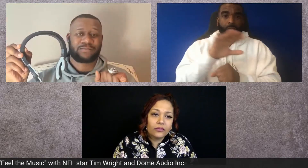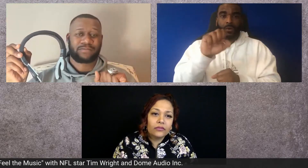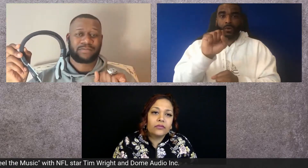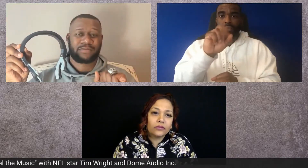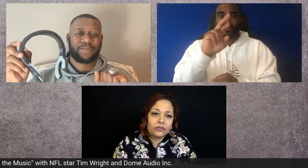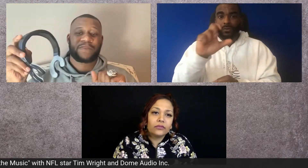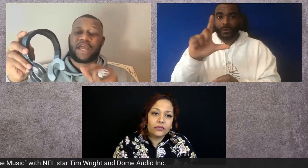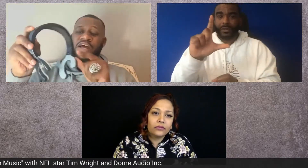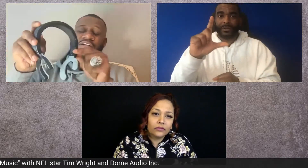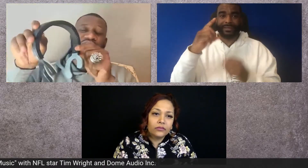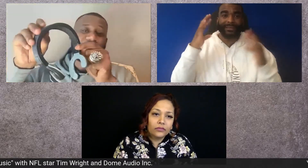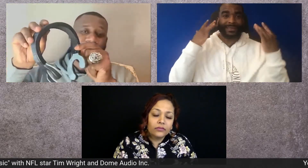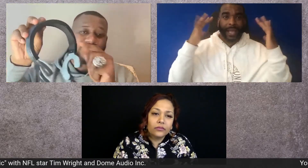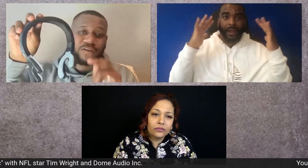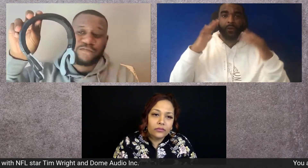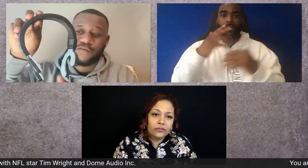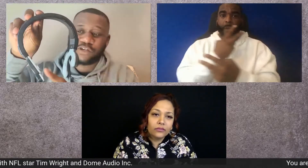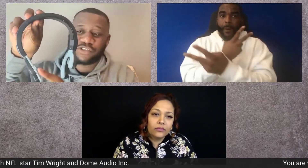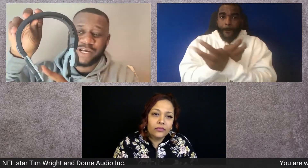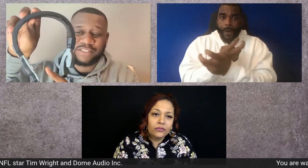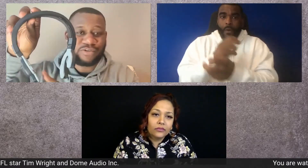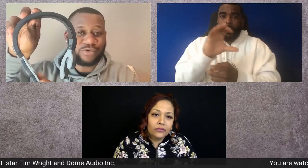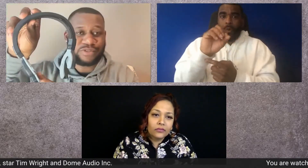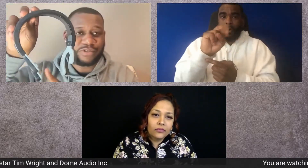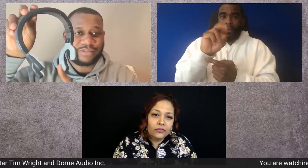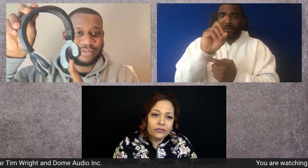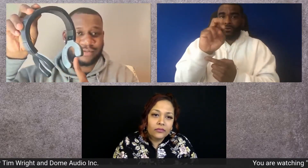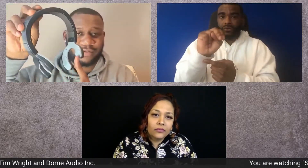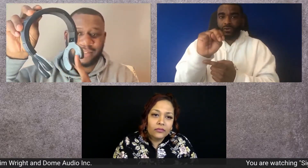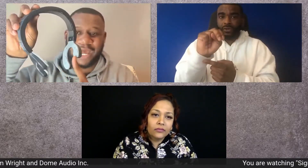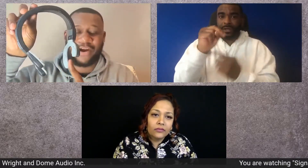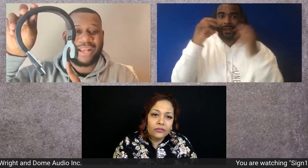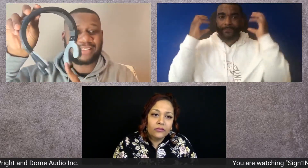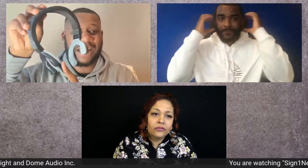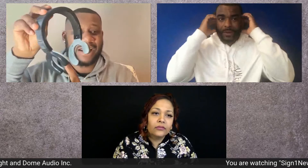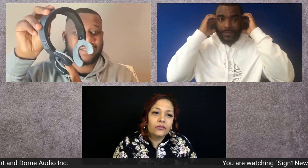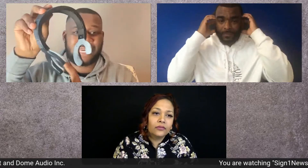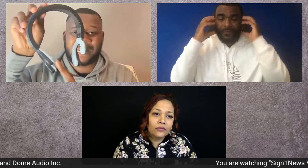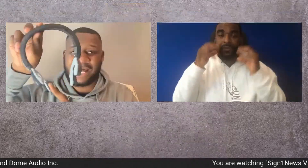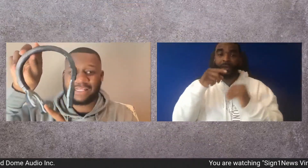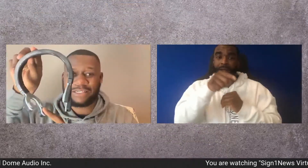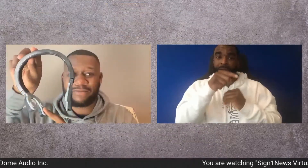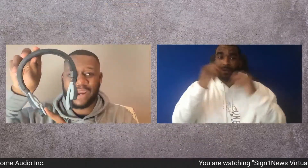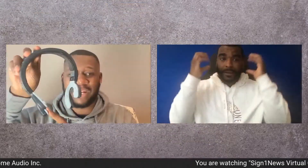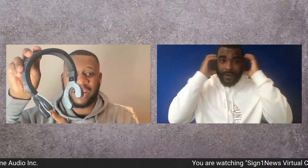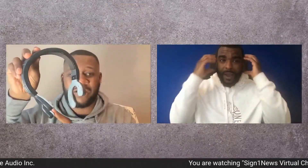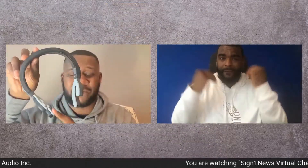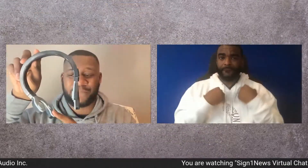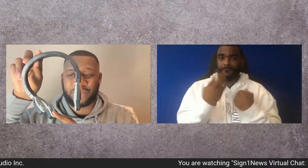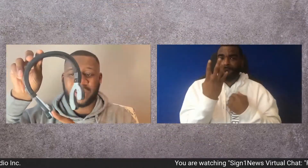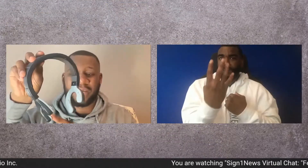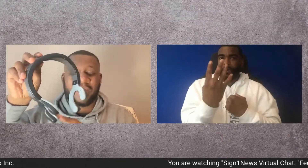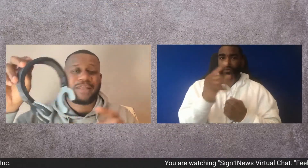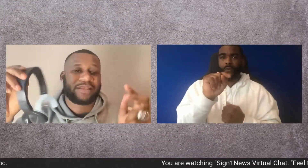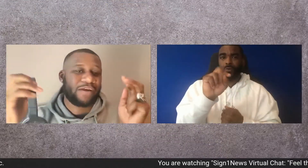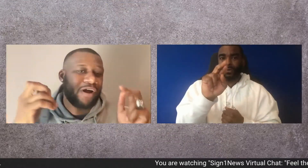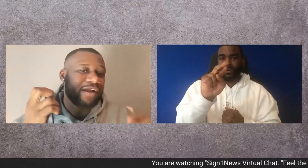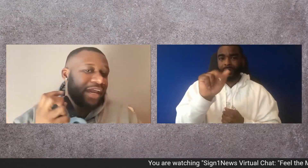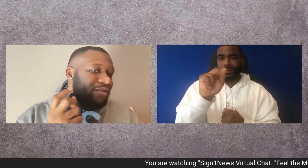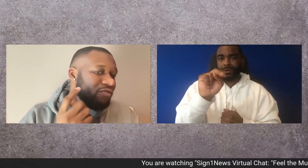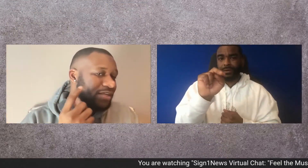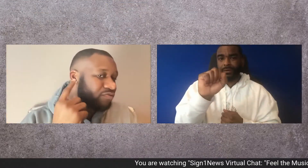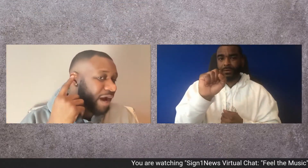headphone. So the 4 transducers that are inside our technology right here,